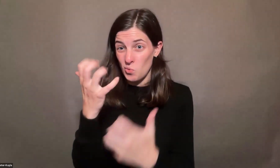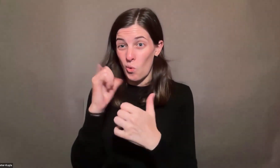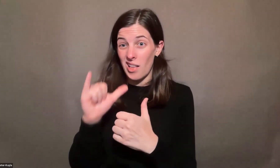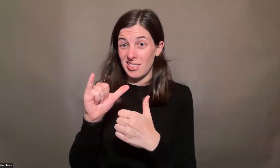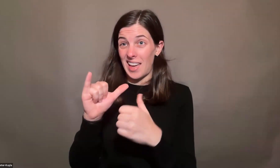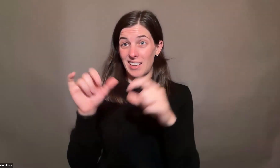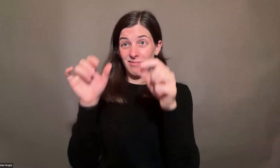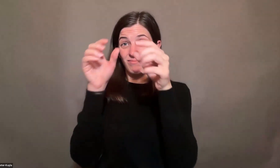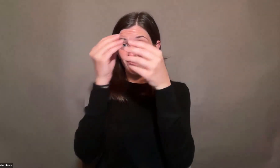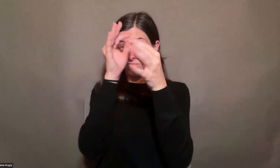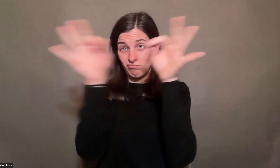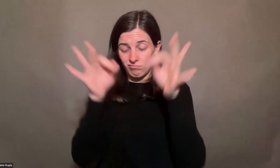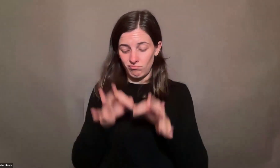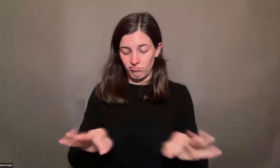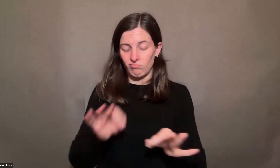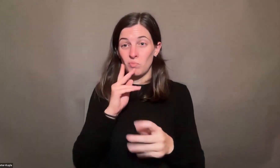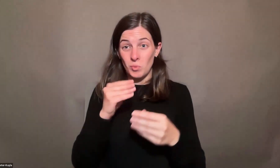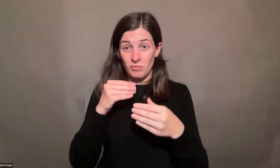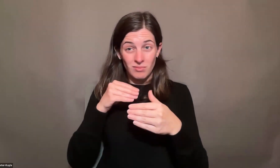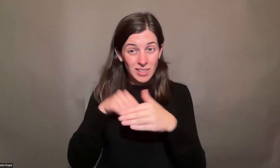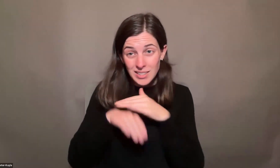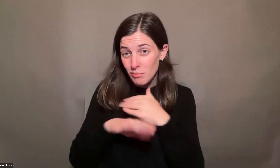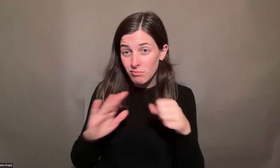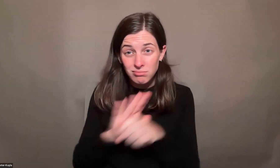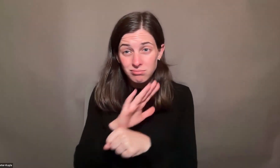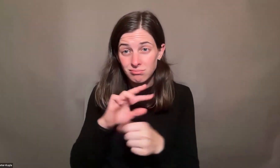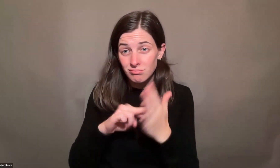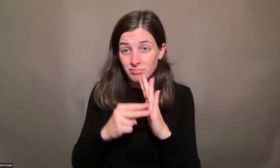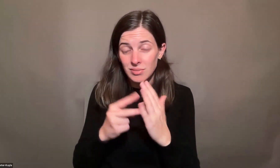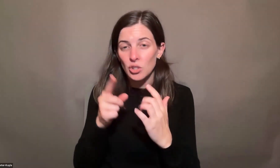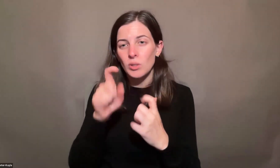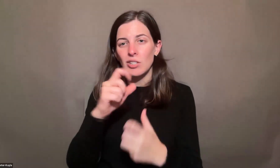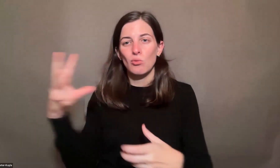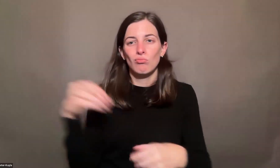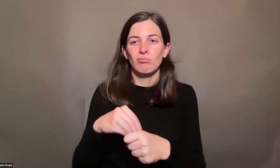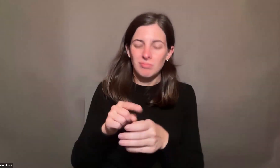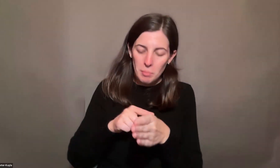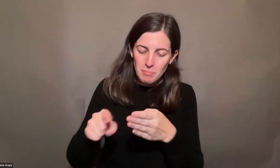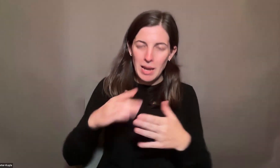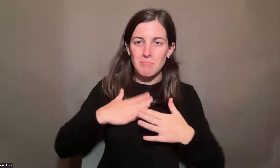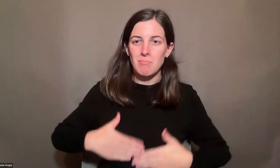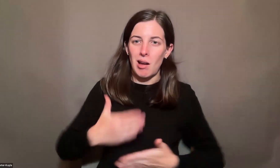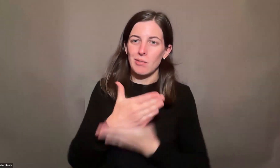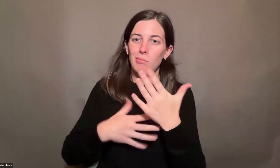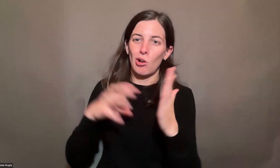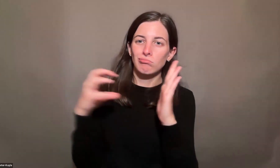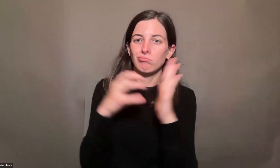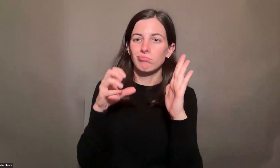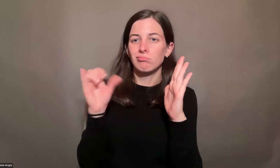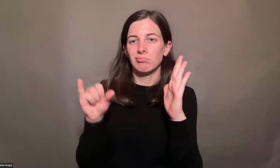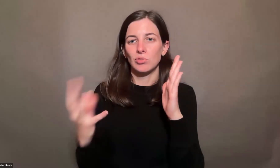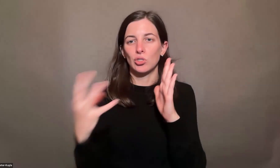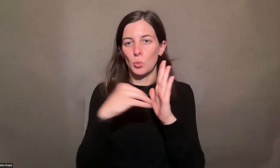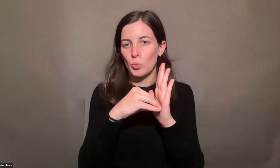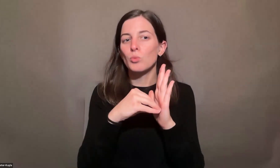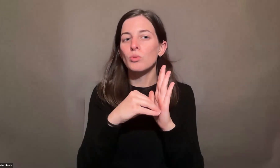reader or the user, then you need to include it in the main body copy of your content. Page numbers are fine to